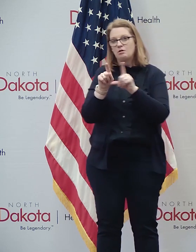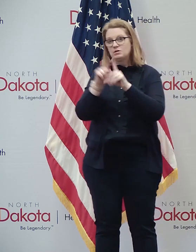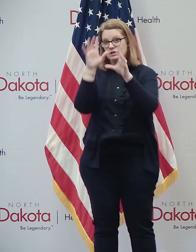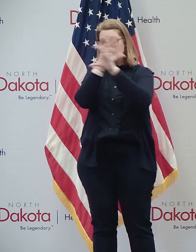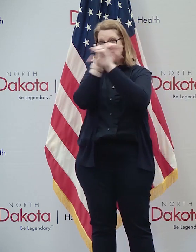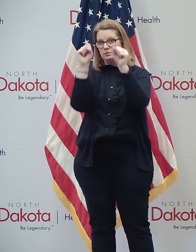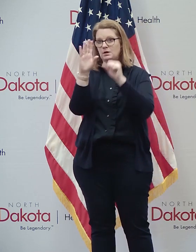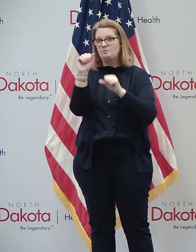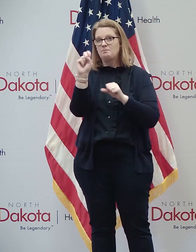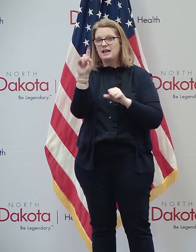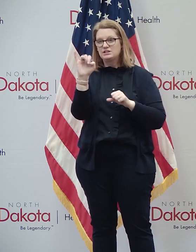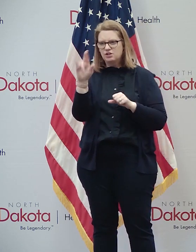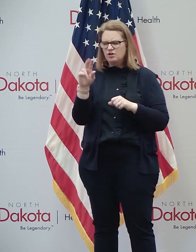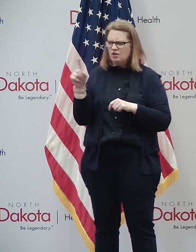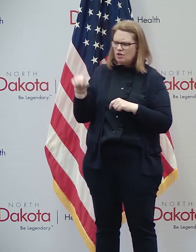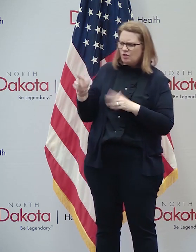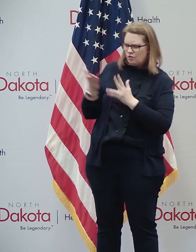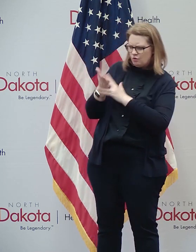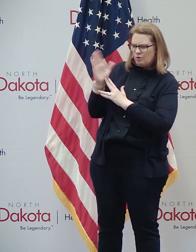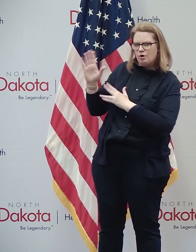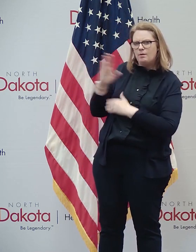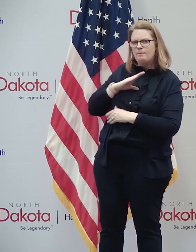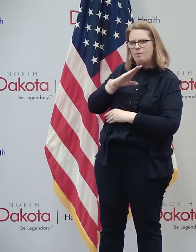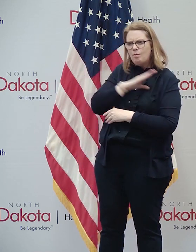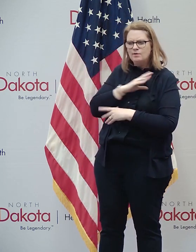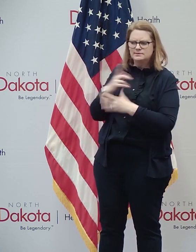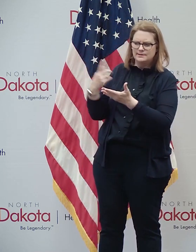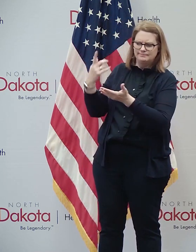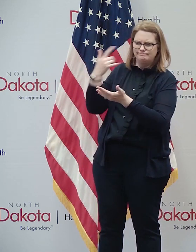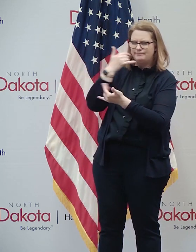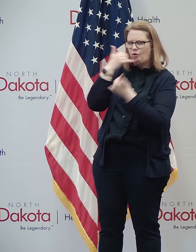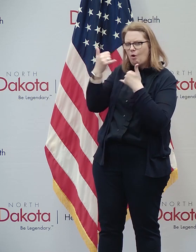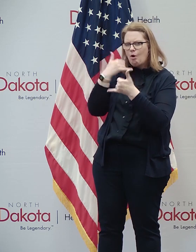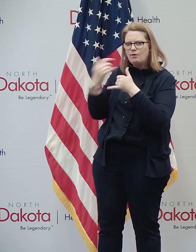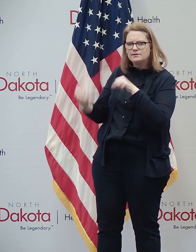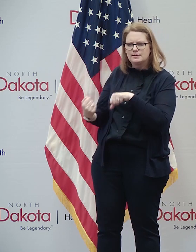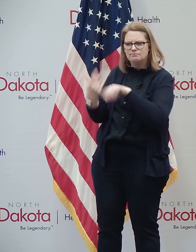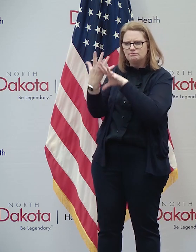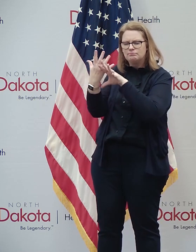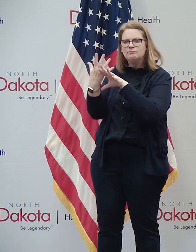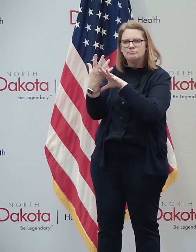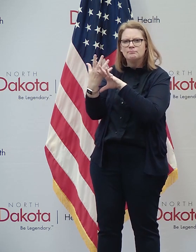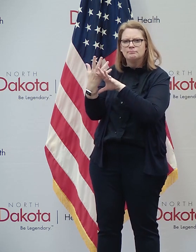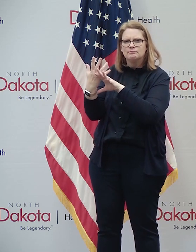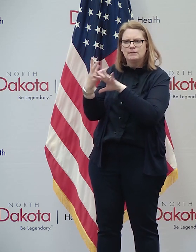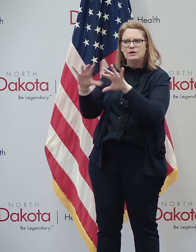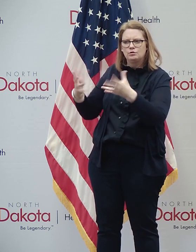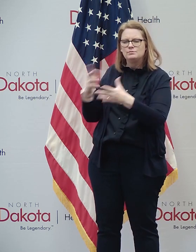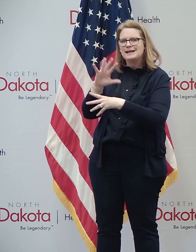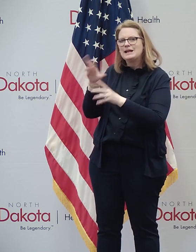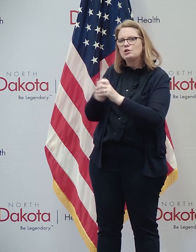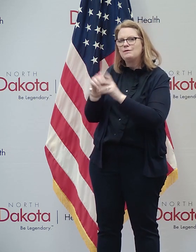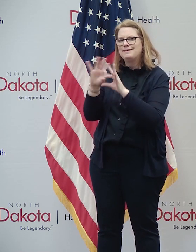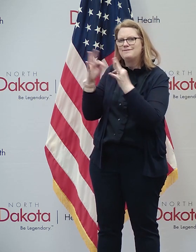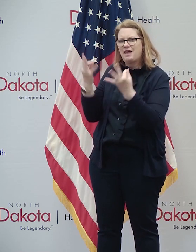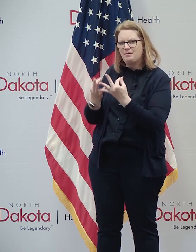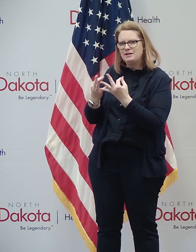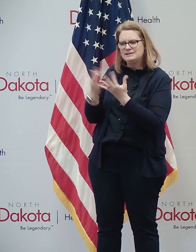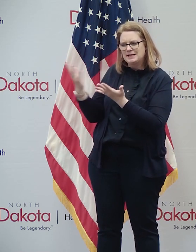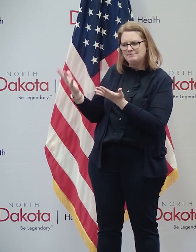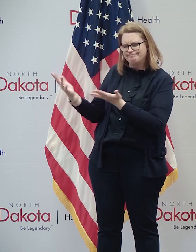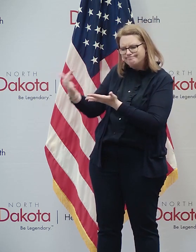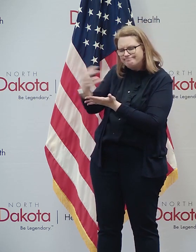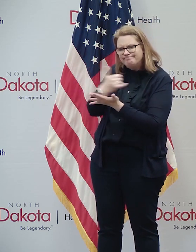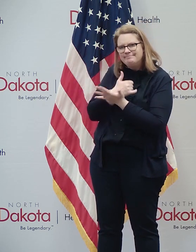these groups through all of her boards and her calls and her listening groups, including families. But again,